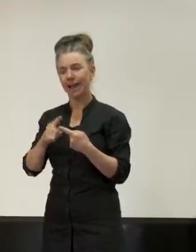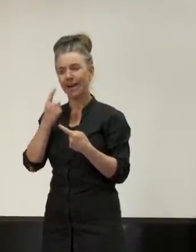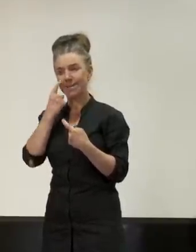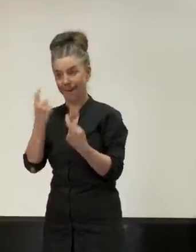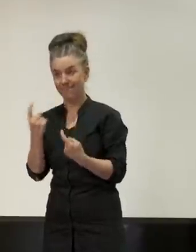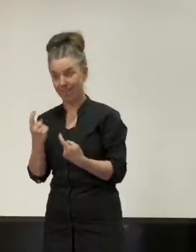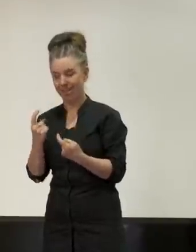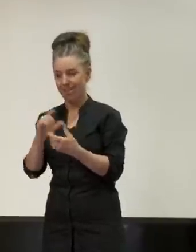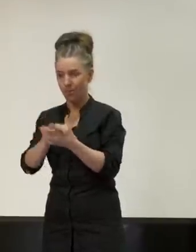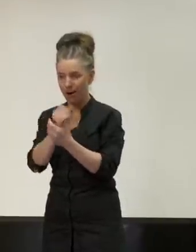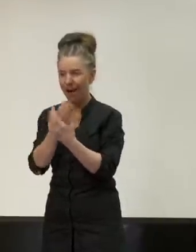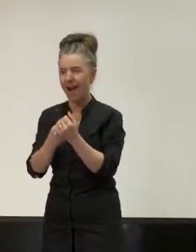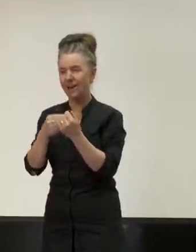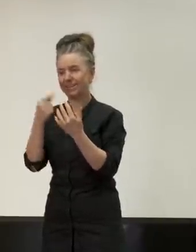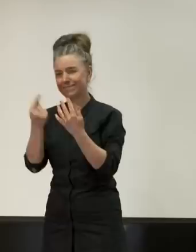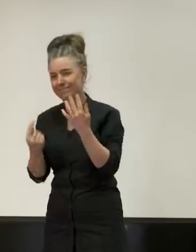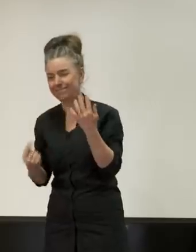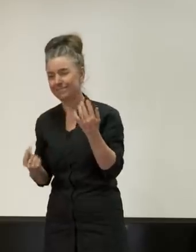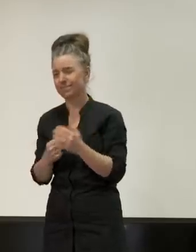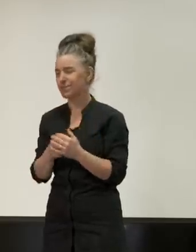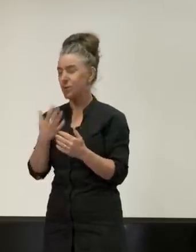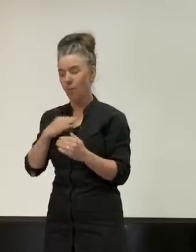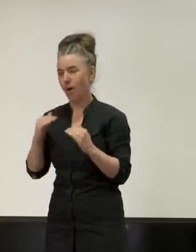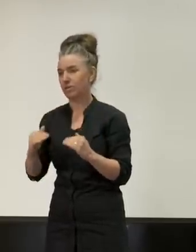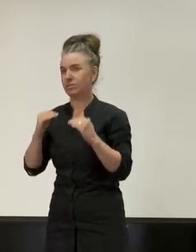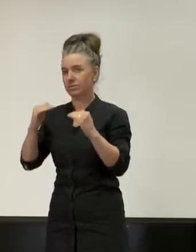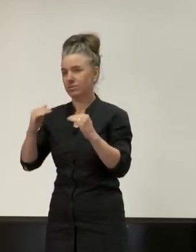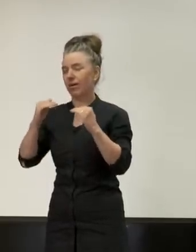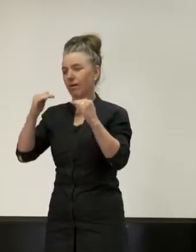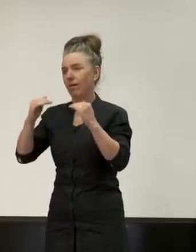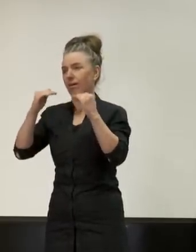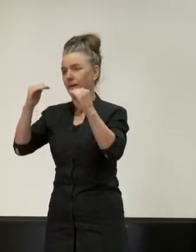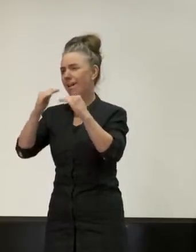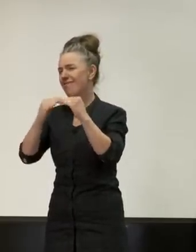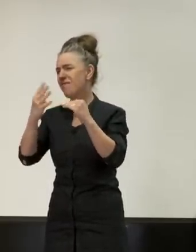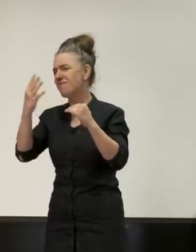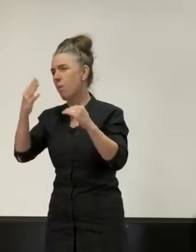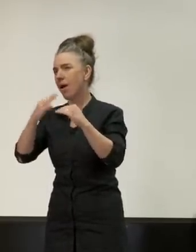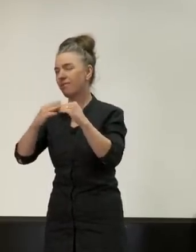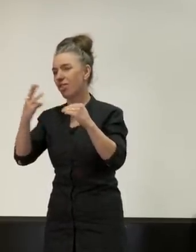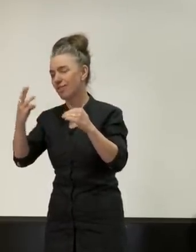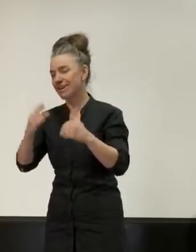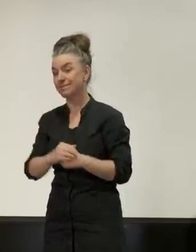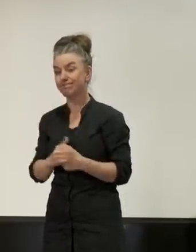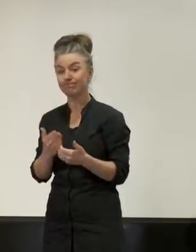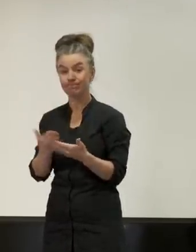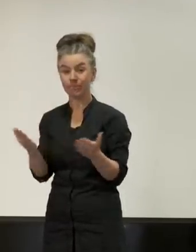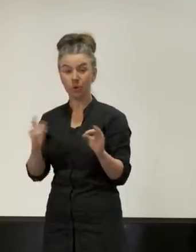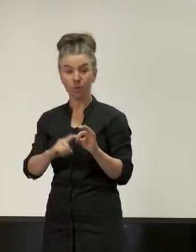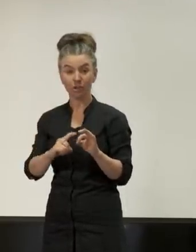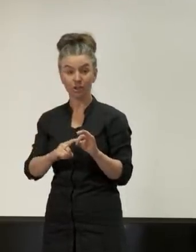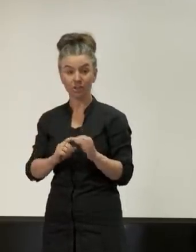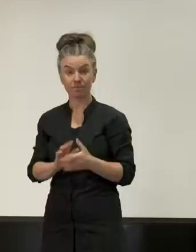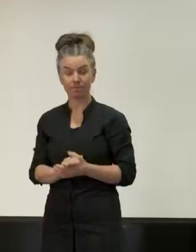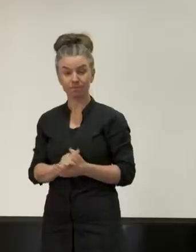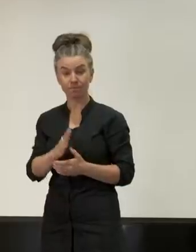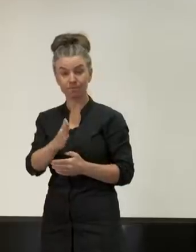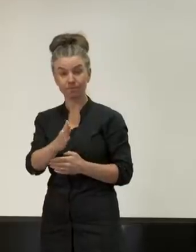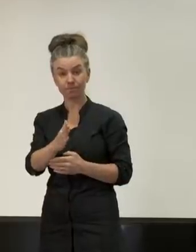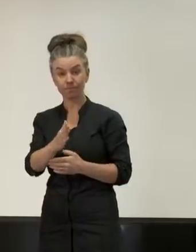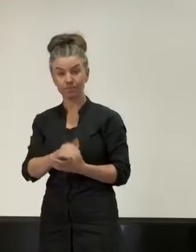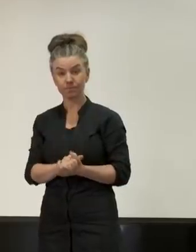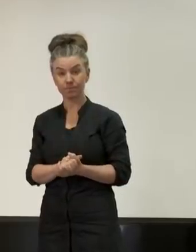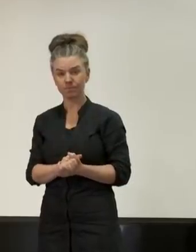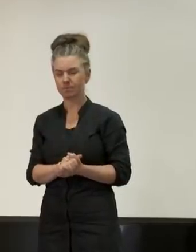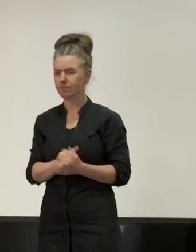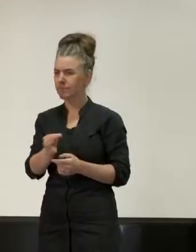don't have to go backwards again. None of us want to return to where we have been. I'm now happy to take questions. Minister, why are you